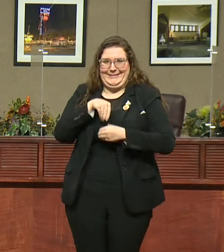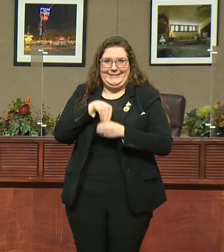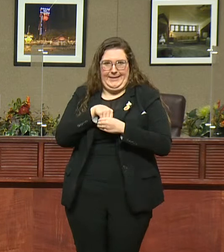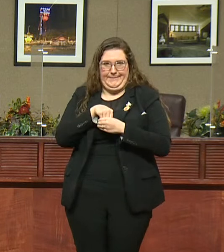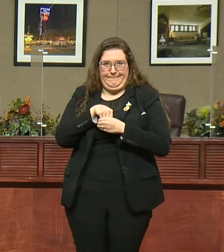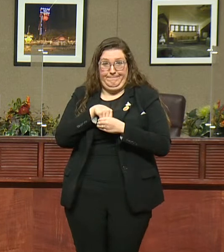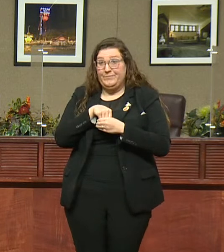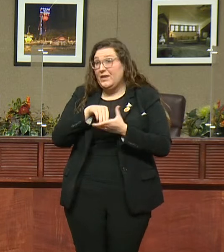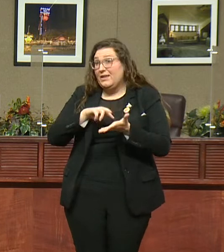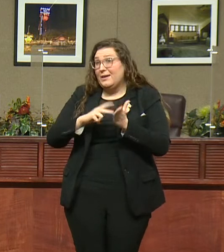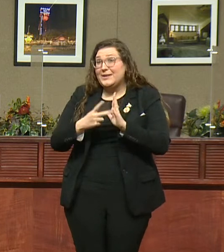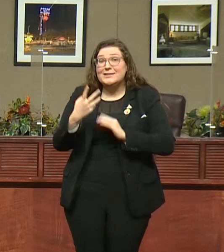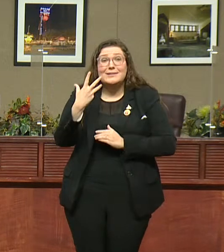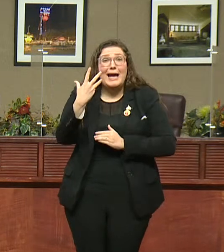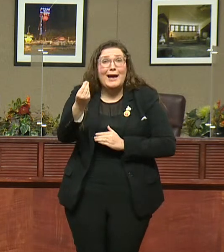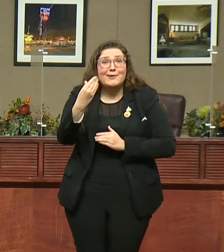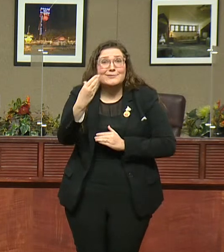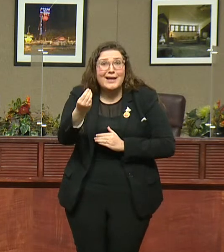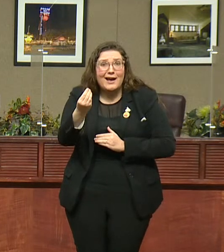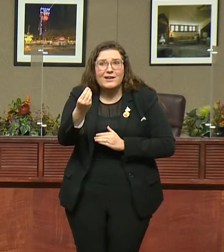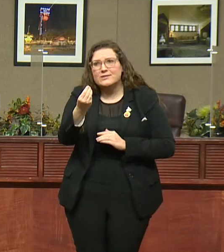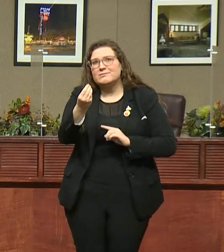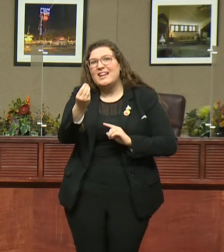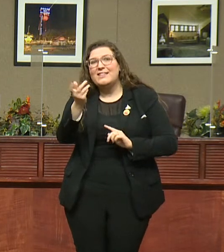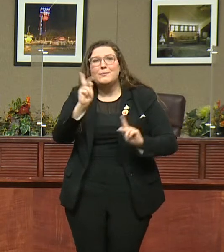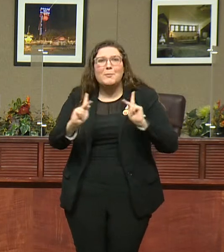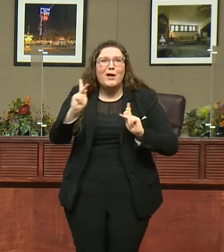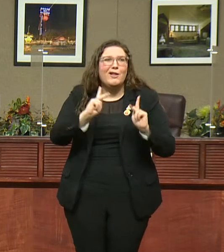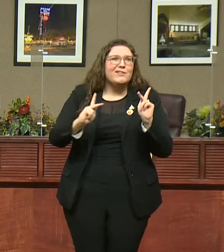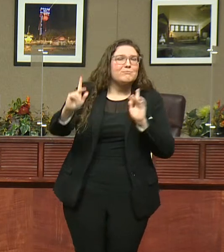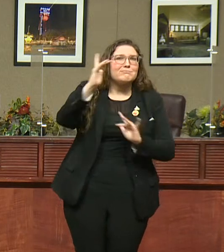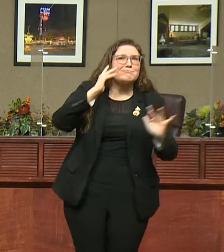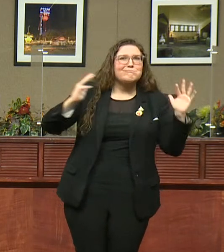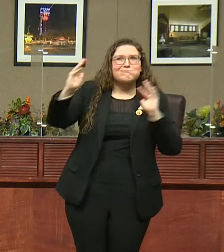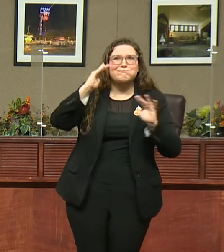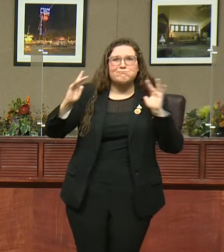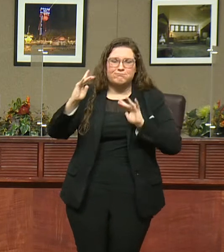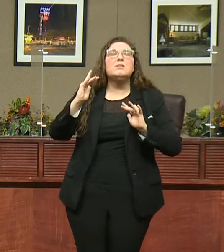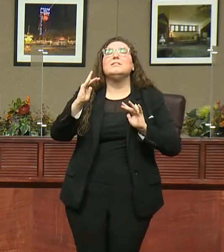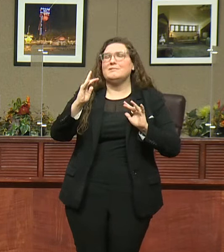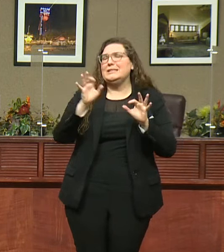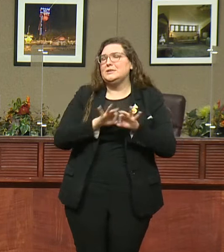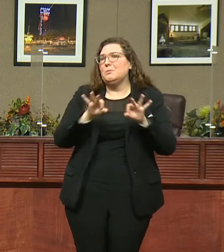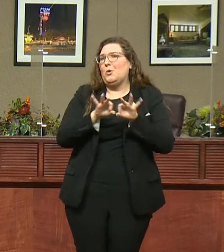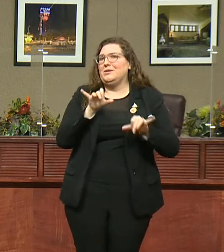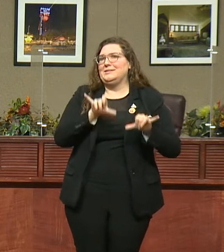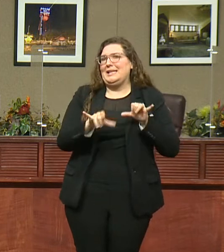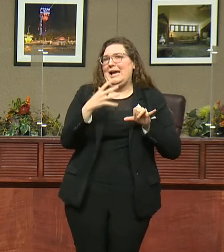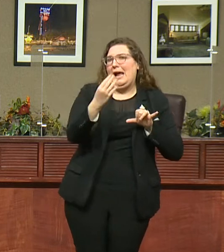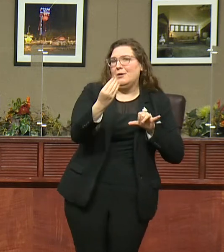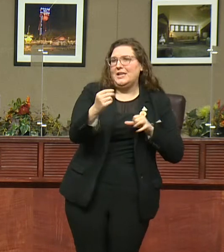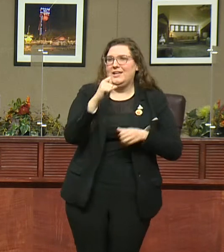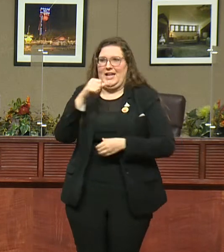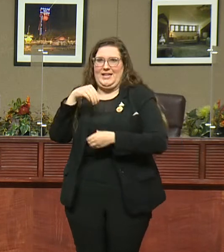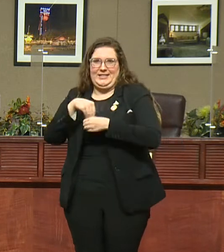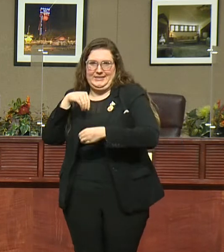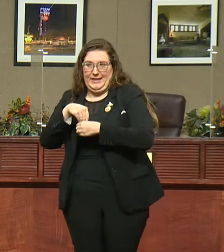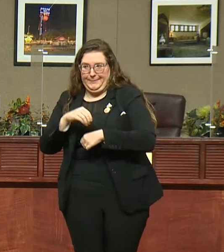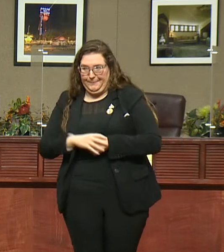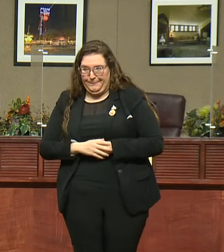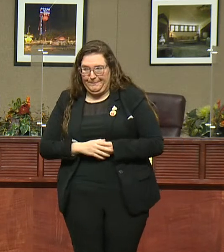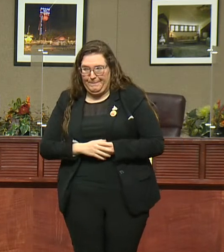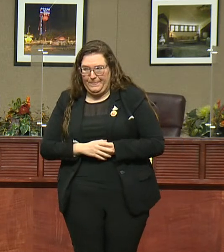outside of your home bubble increases the transmission. So it's more important that you're outside than inside, perhaps. Getting